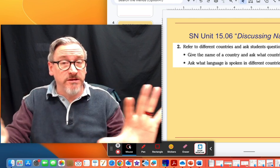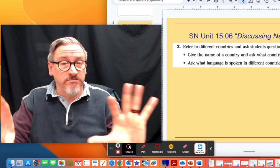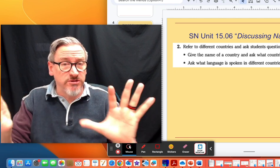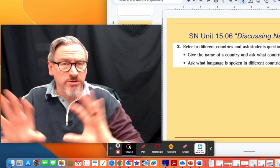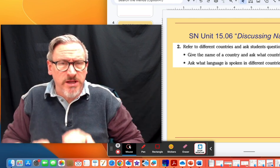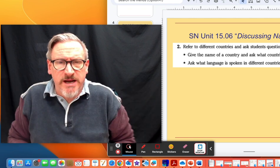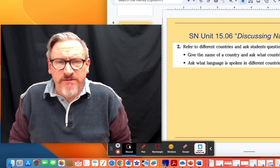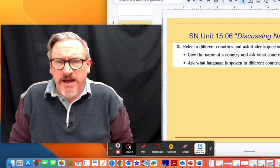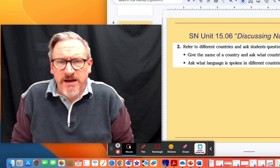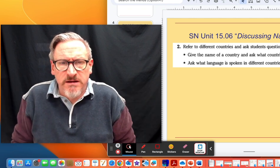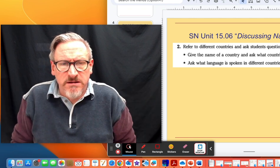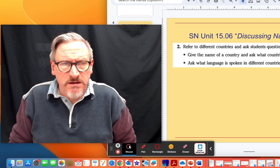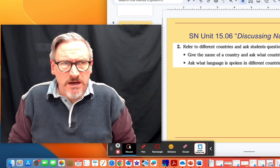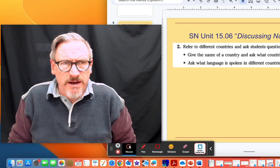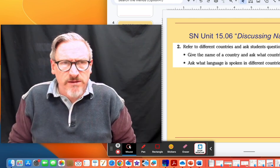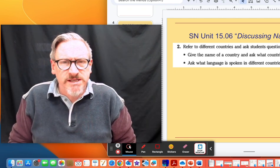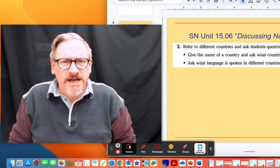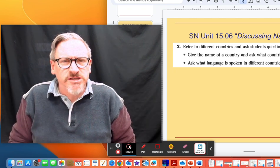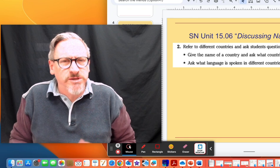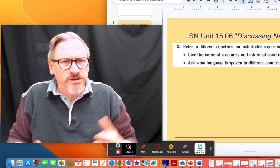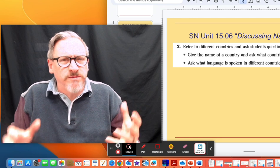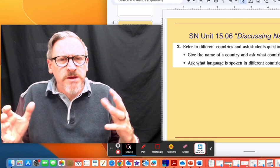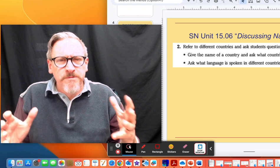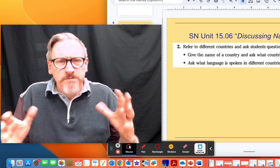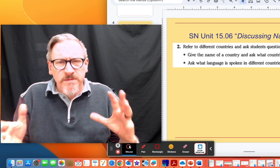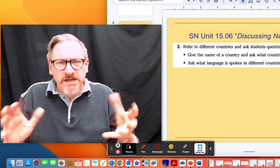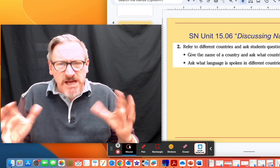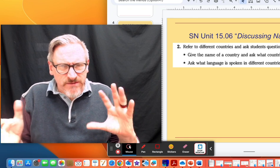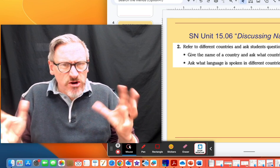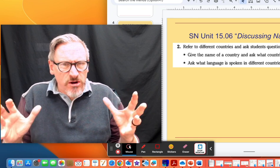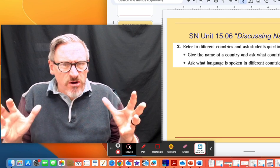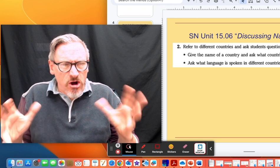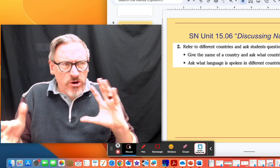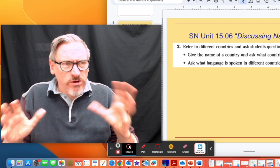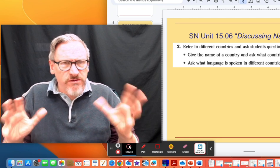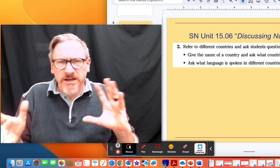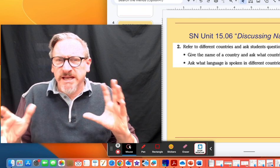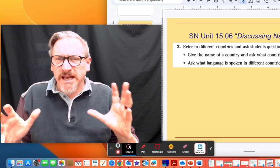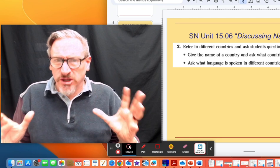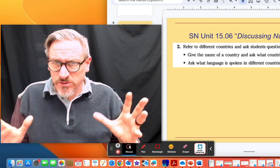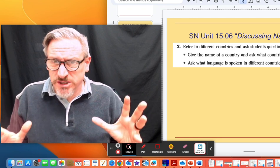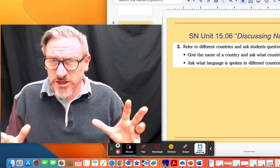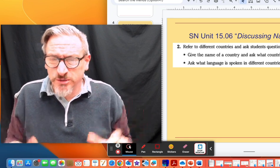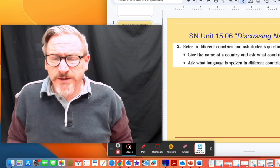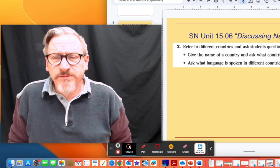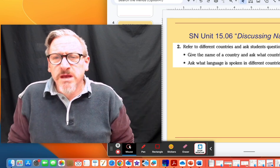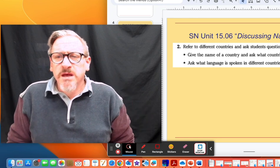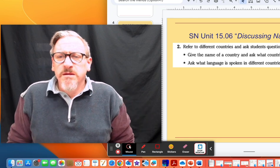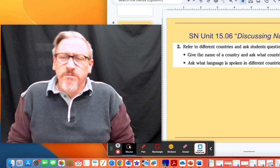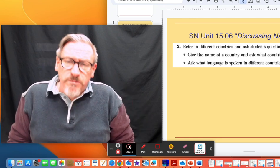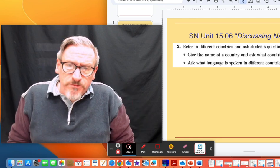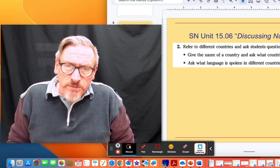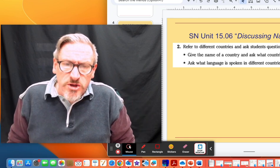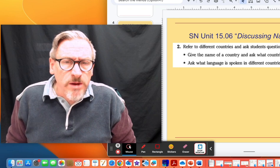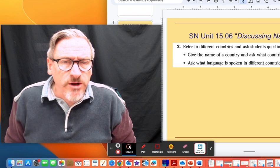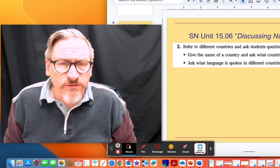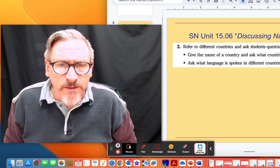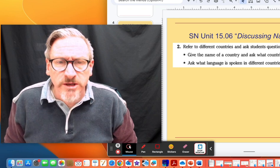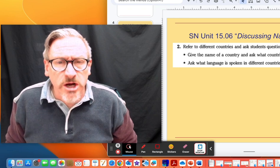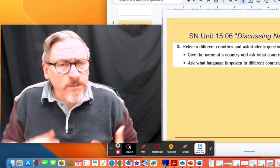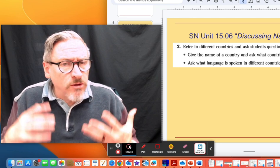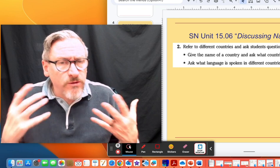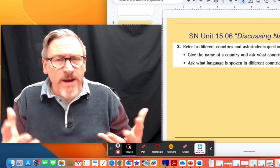really do a lot of that outside. So it's kind of an awkward thing to get used to doing. Talk about